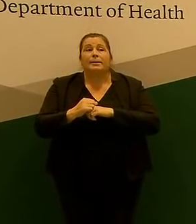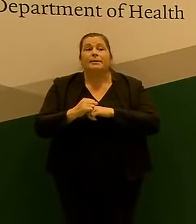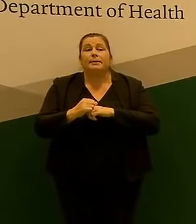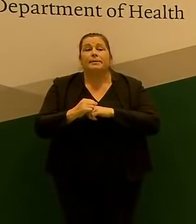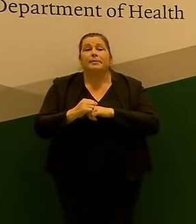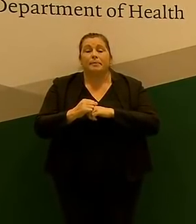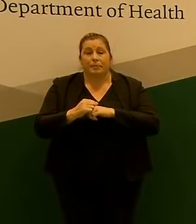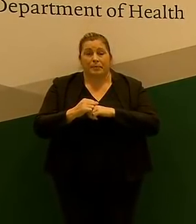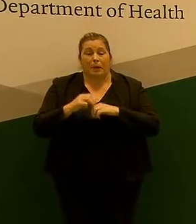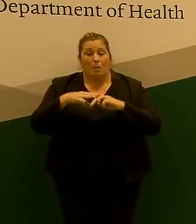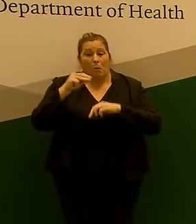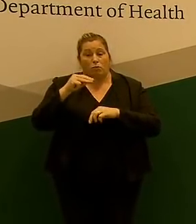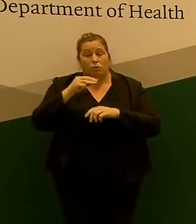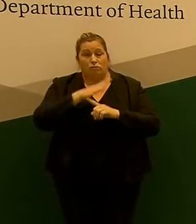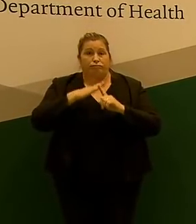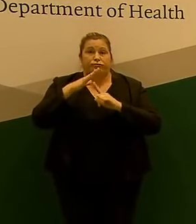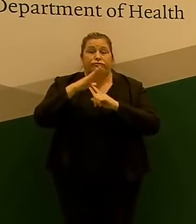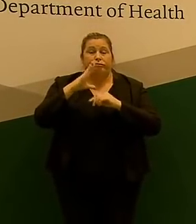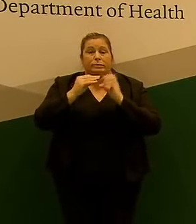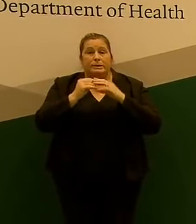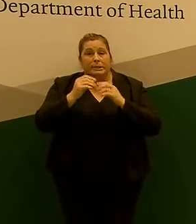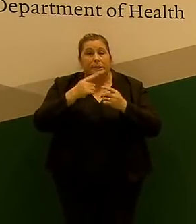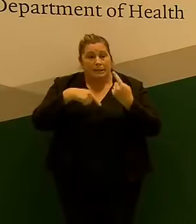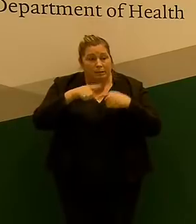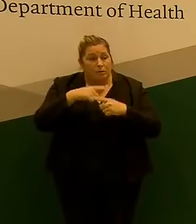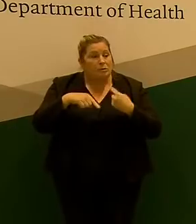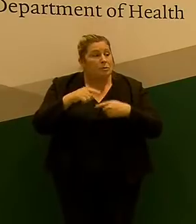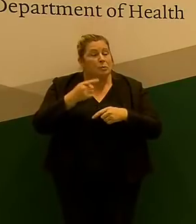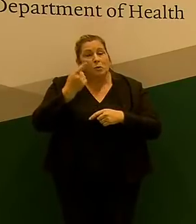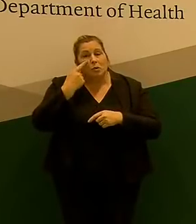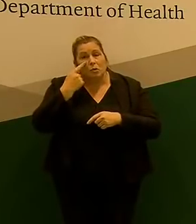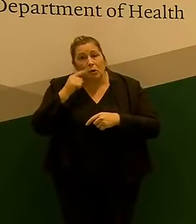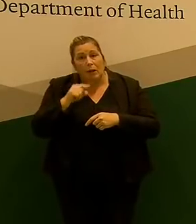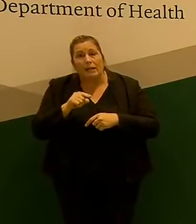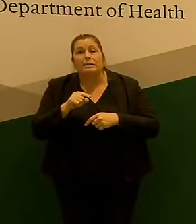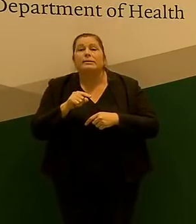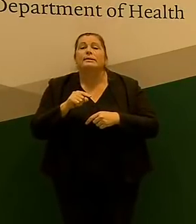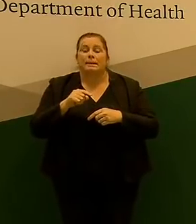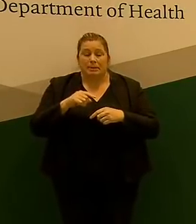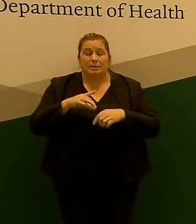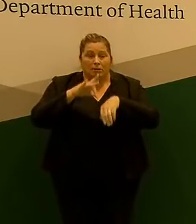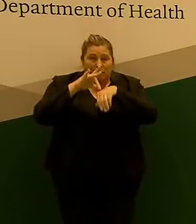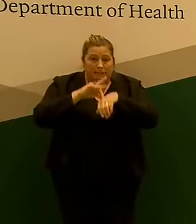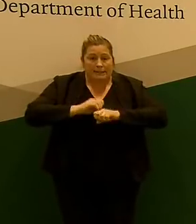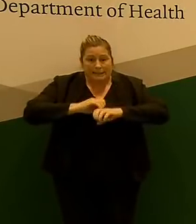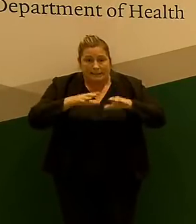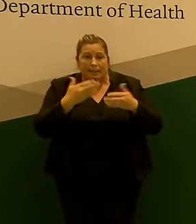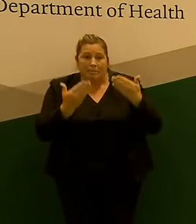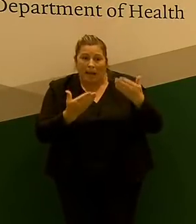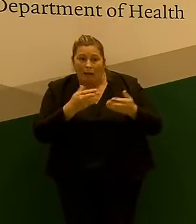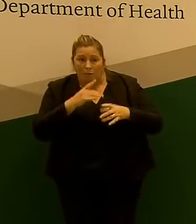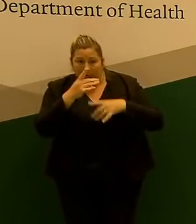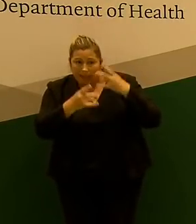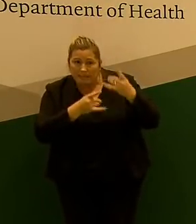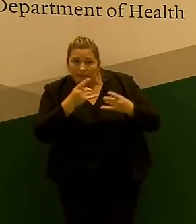The standing item, I suppose, and the key feature of each NEFIT meeting is the epidemiology. That's the